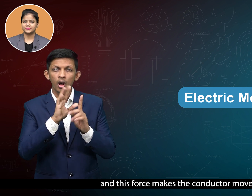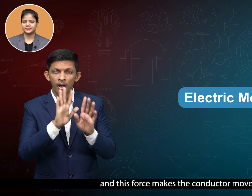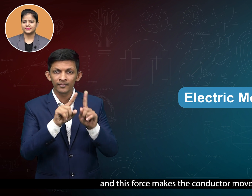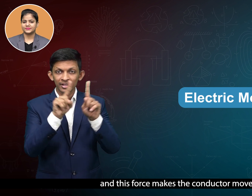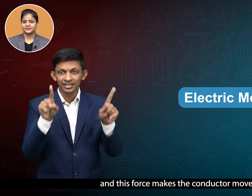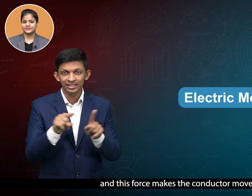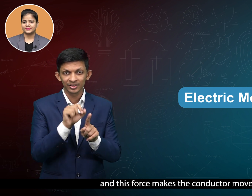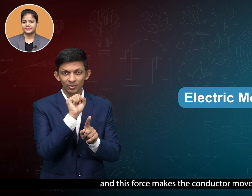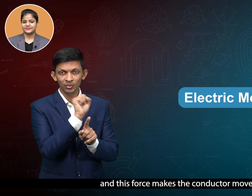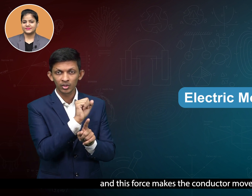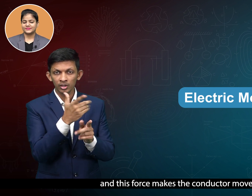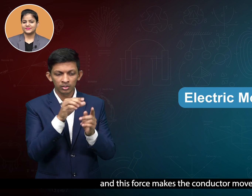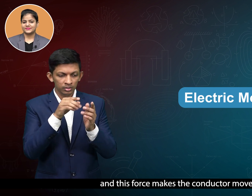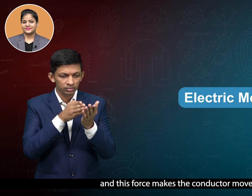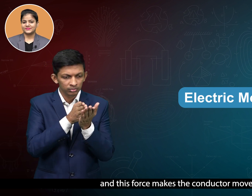move.